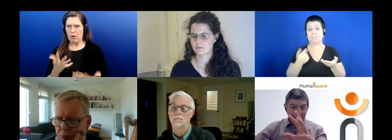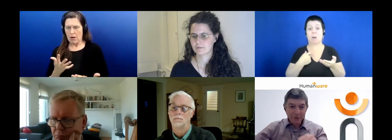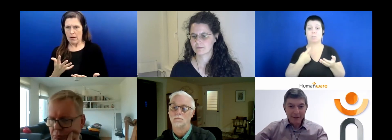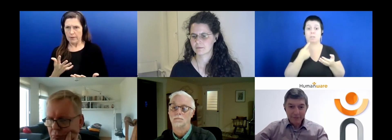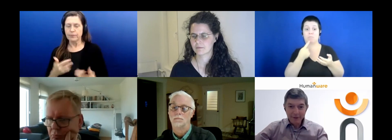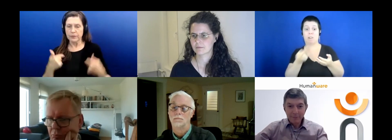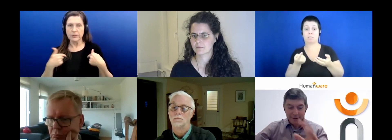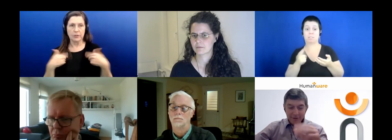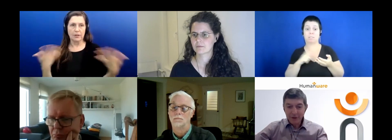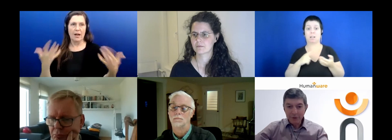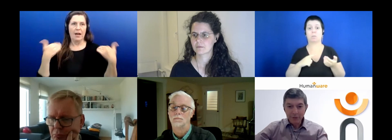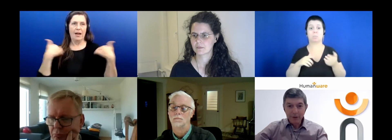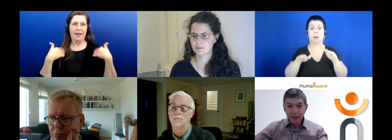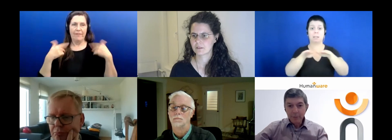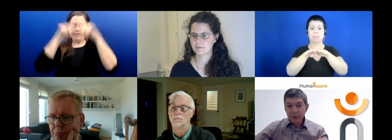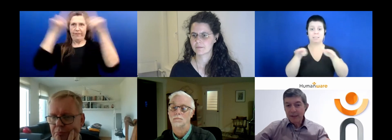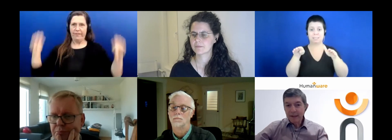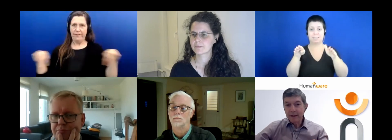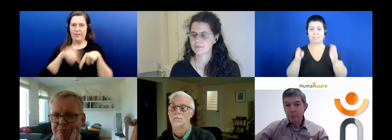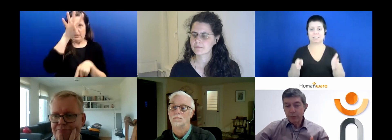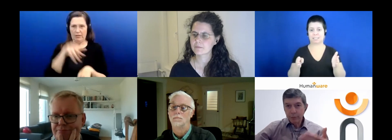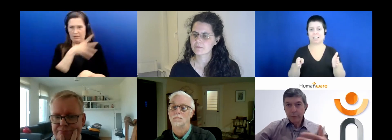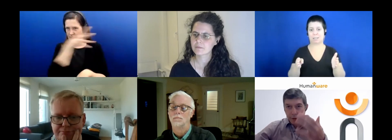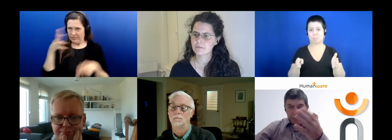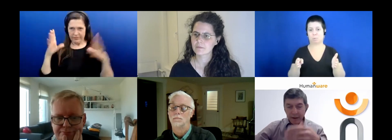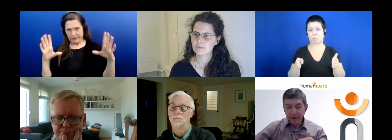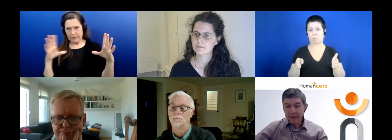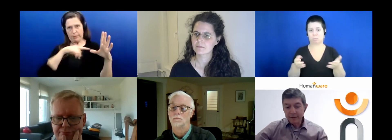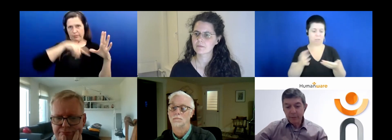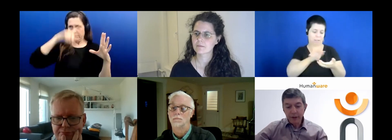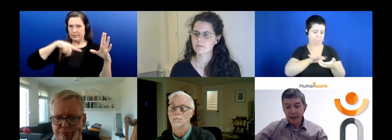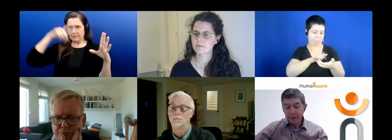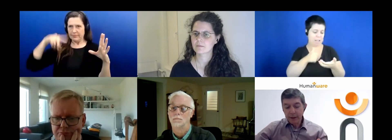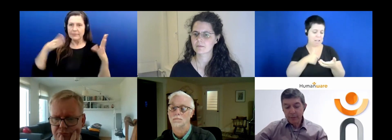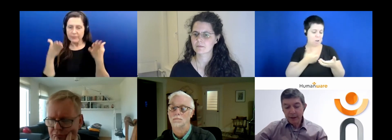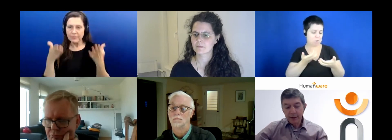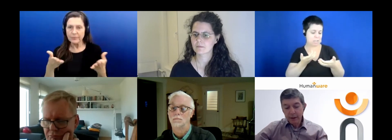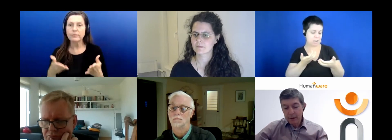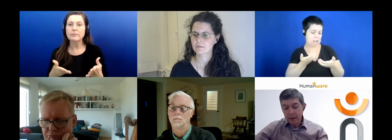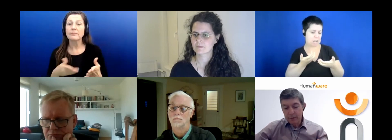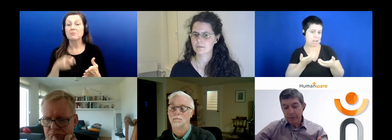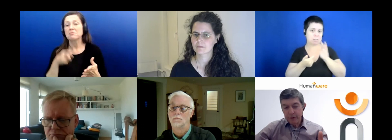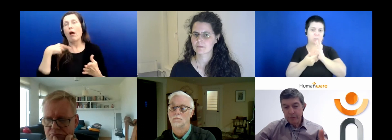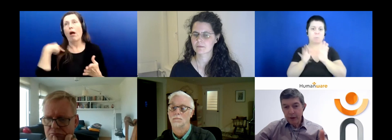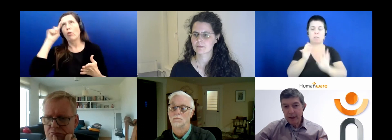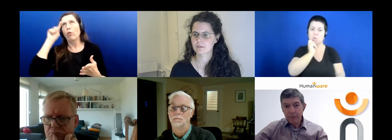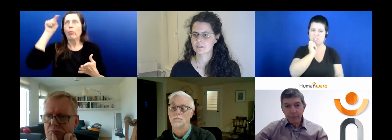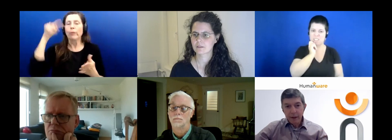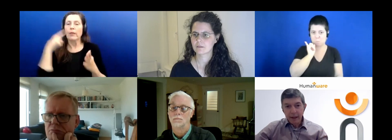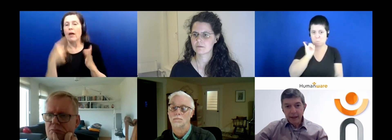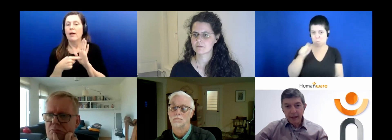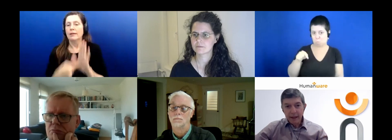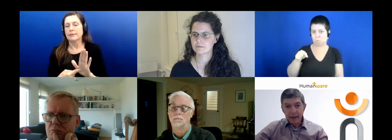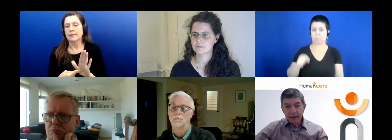me that I can share with you. But basically, in this example that I made, if you